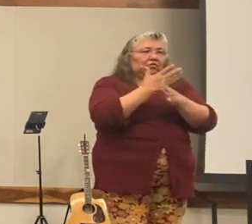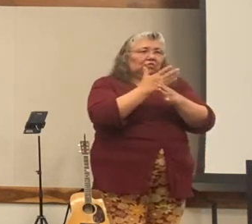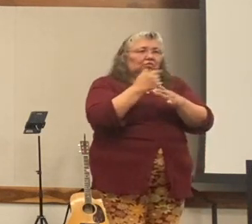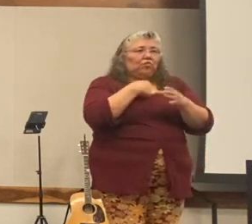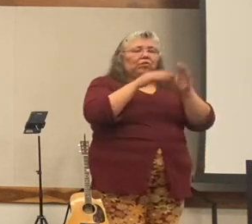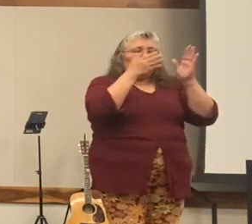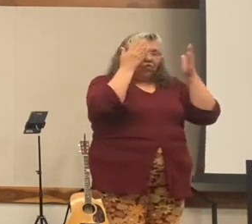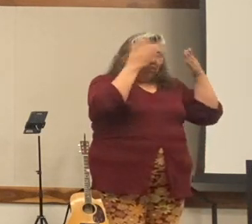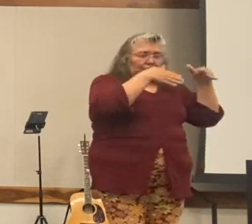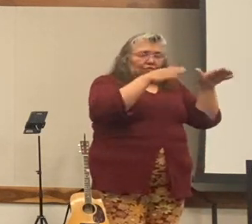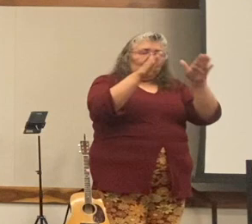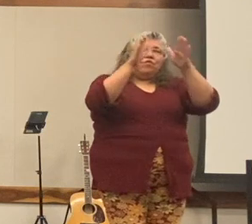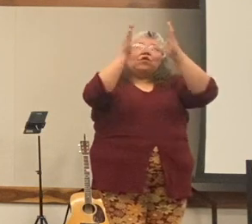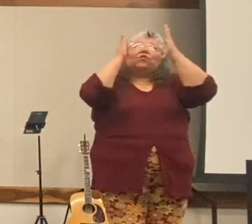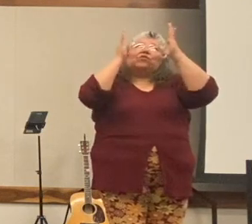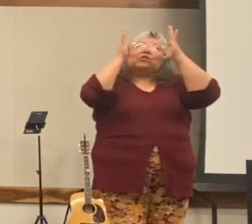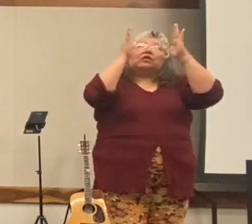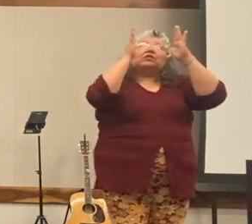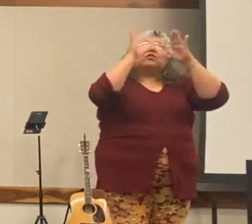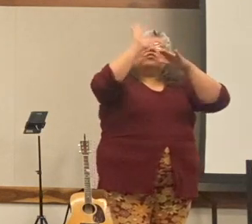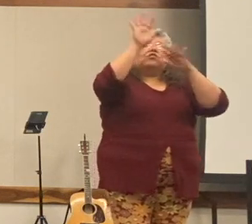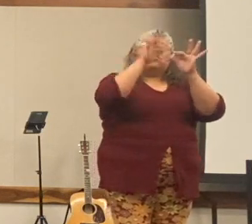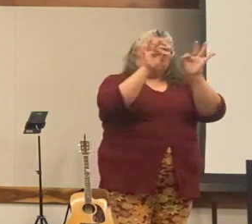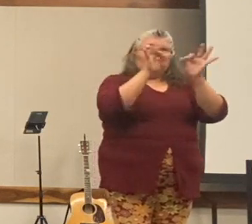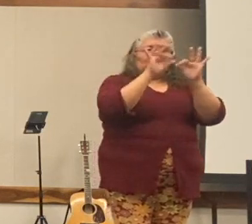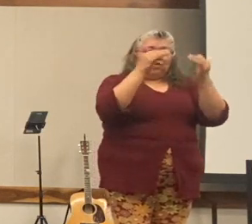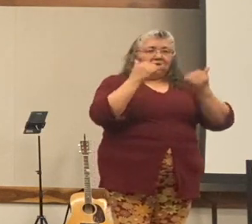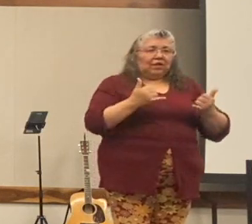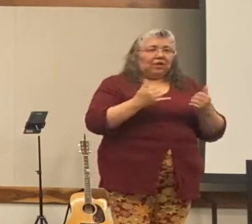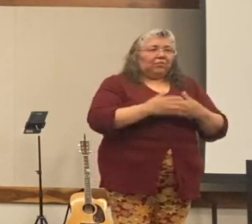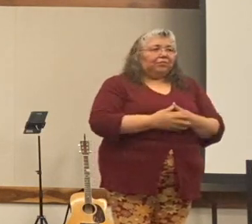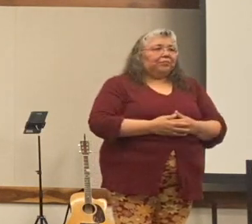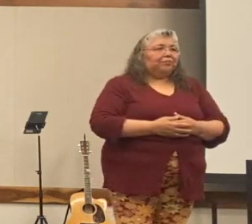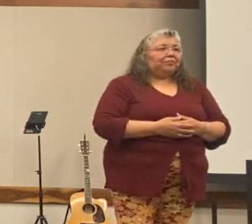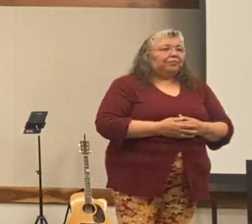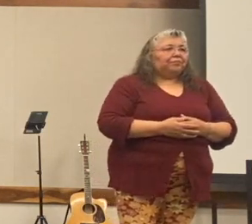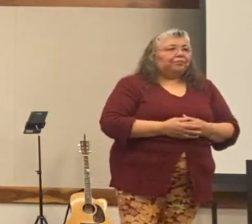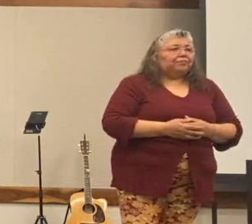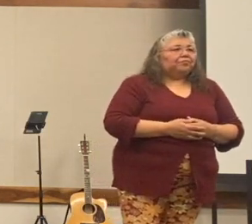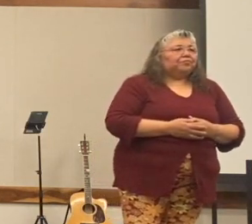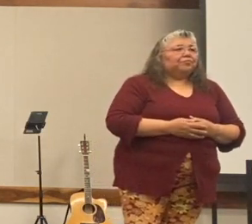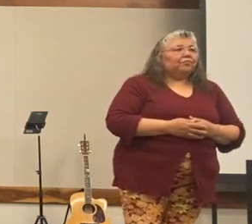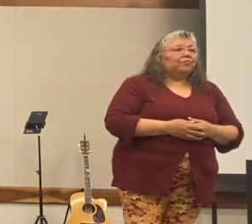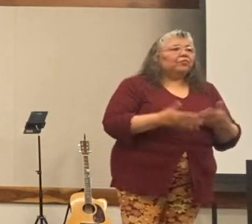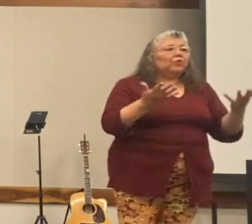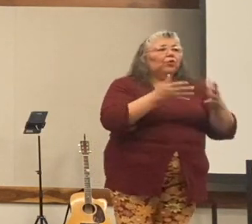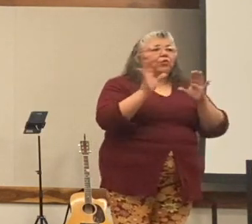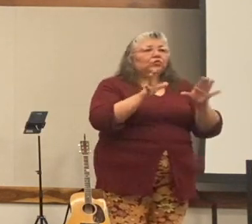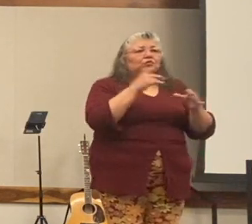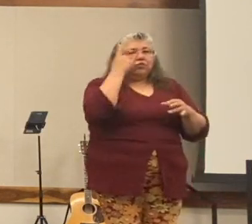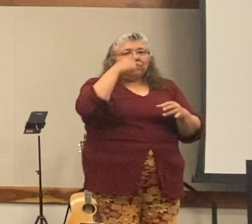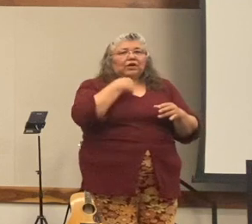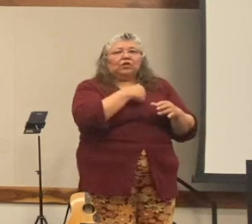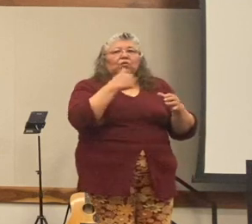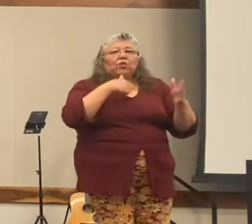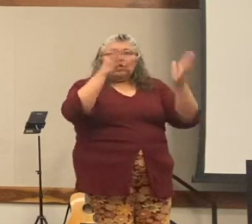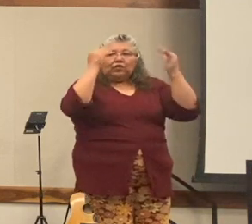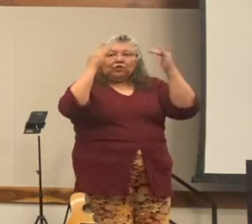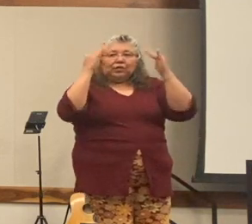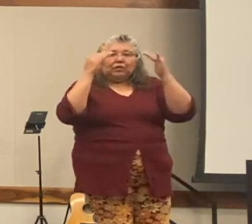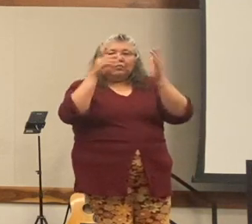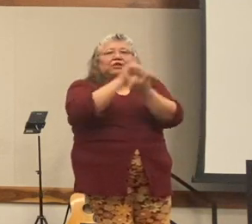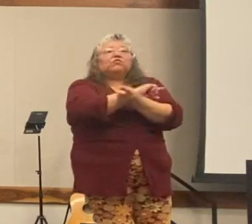totally focused on your word right now and what it will do to us. We're expecting to